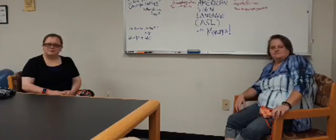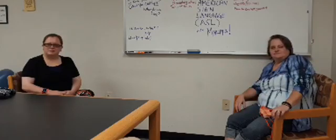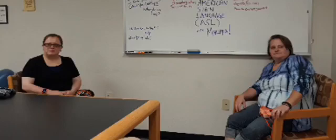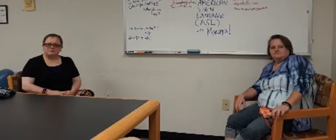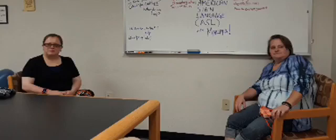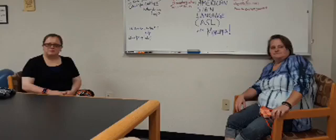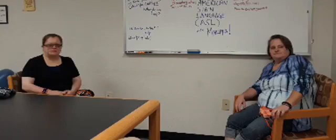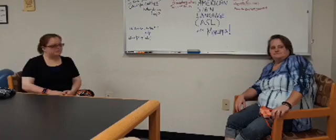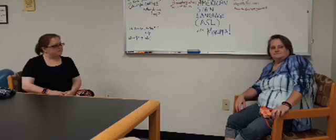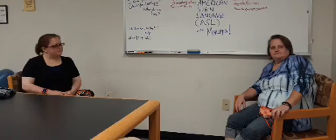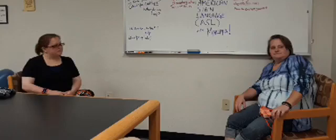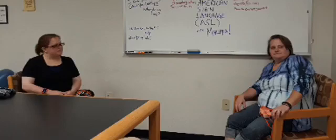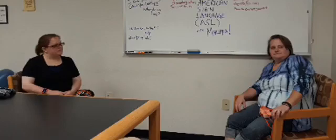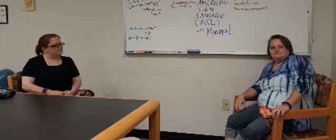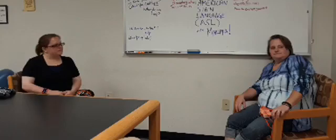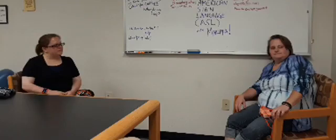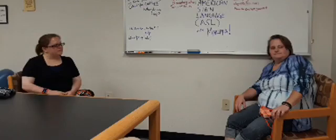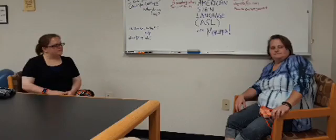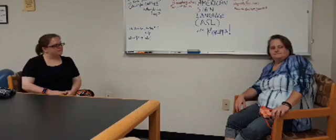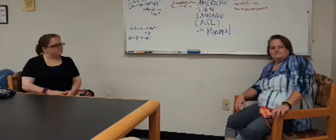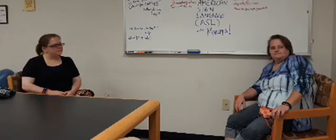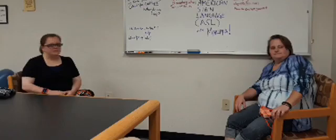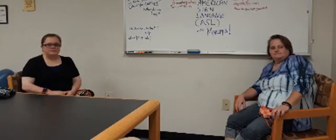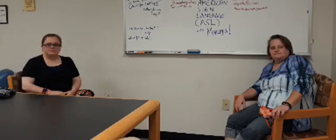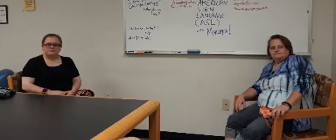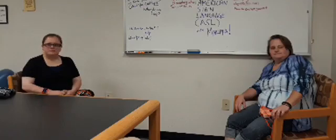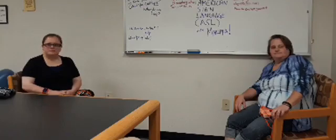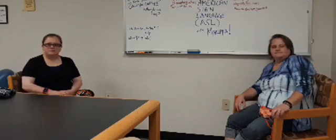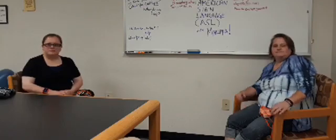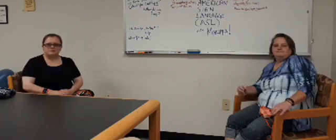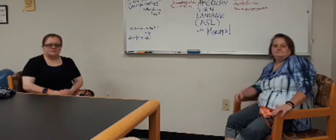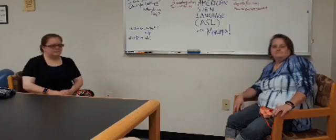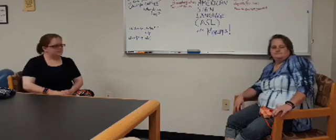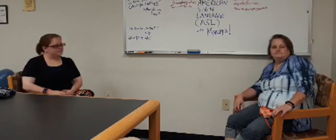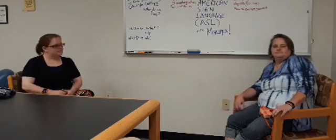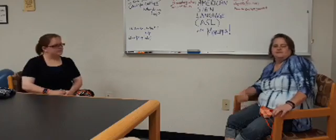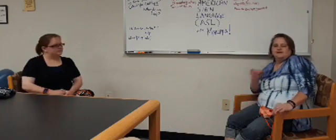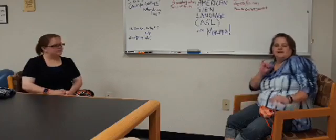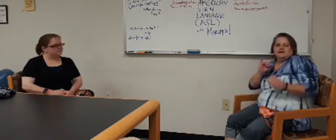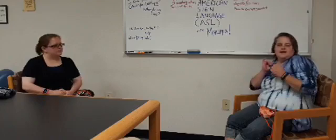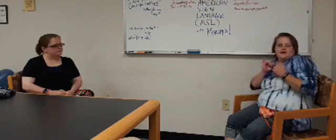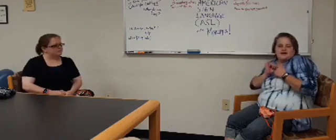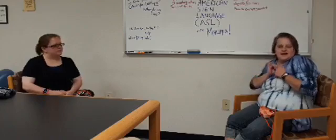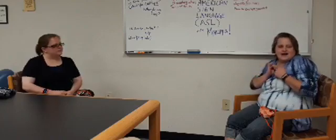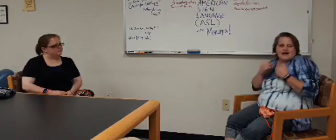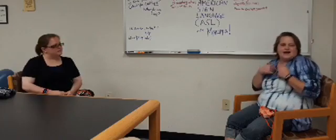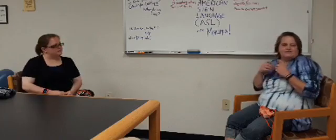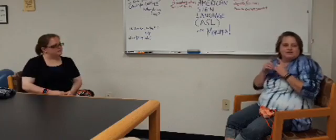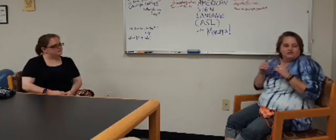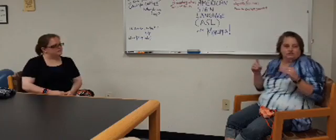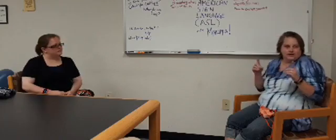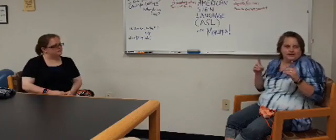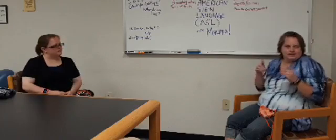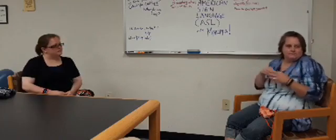just when you were looking for work, when you were working at jobs that you've had. What's that like? I have a degree in billing